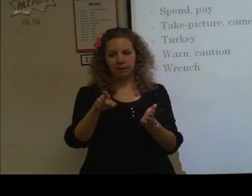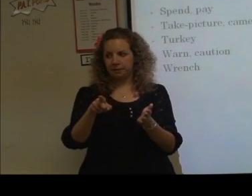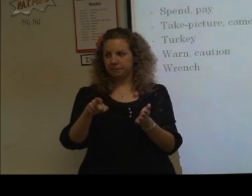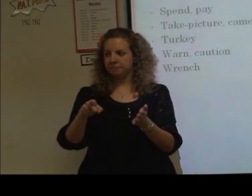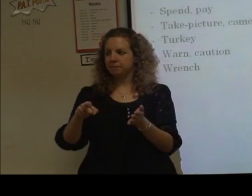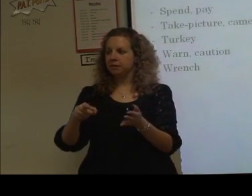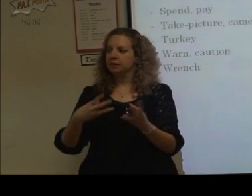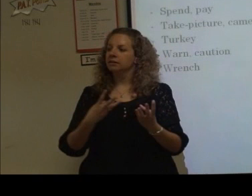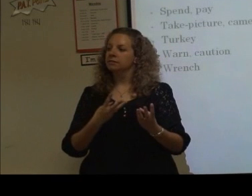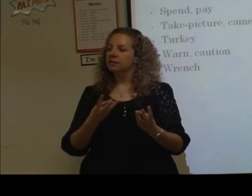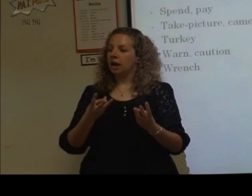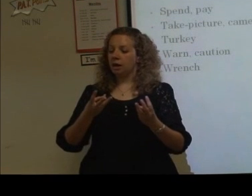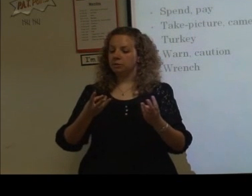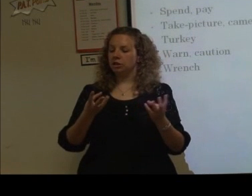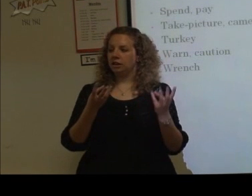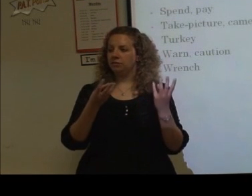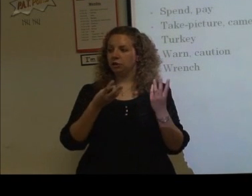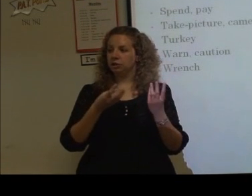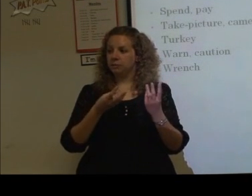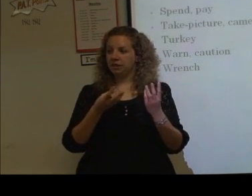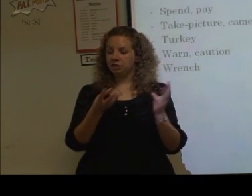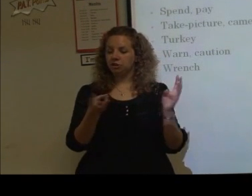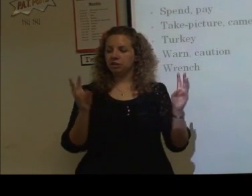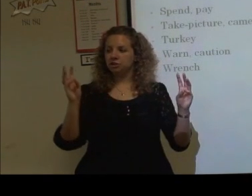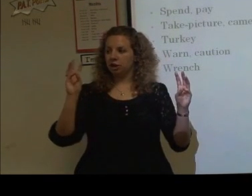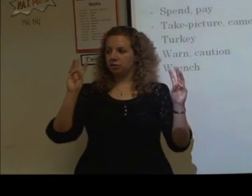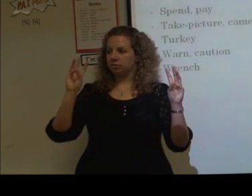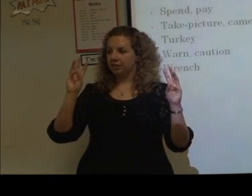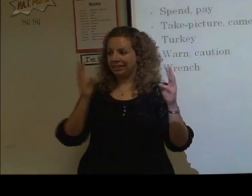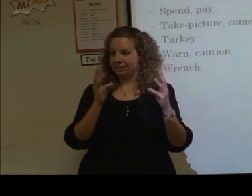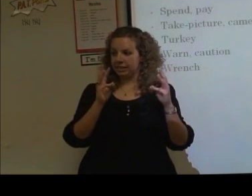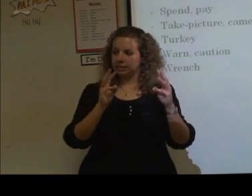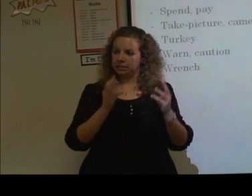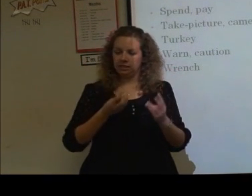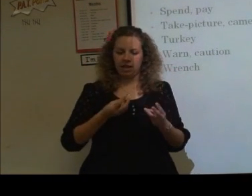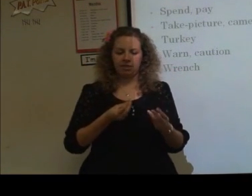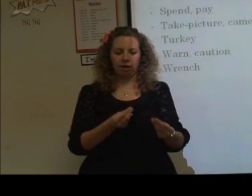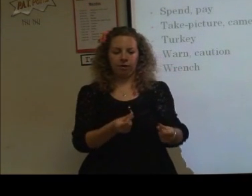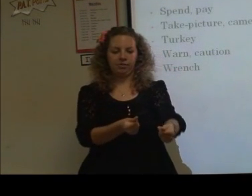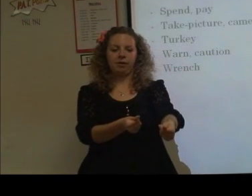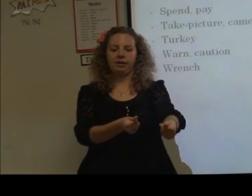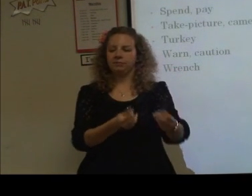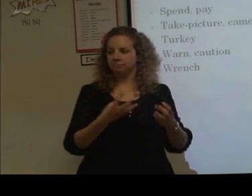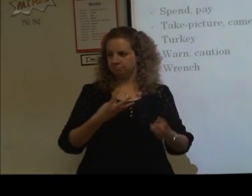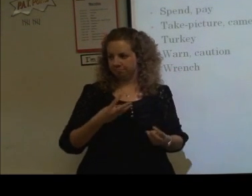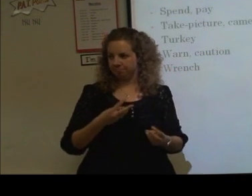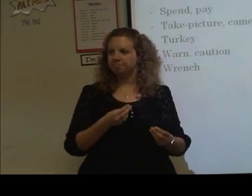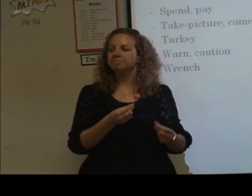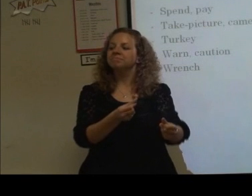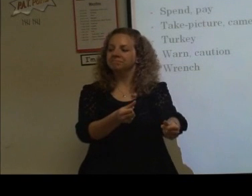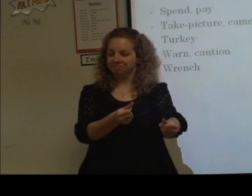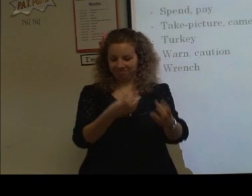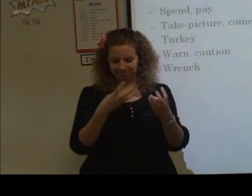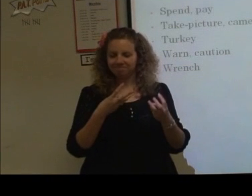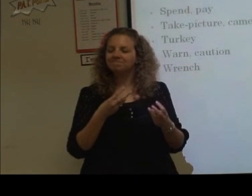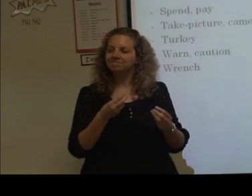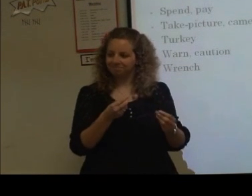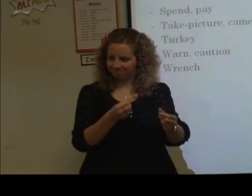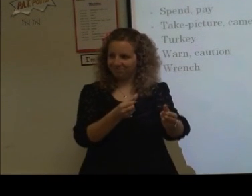spend right there. For spend, then you're going to start like a 6, and then go out that way. Okay.